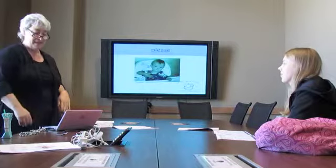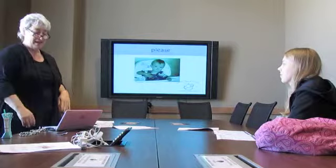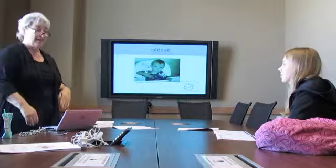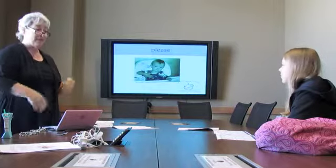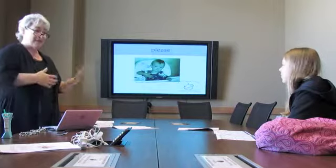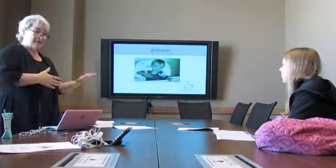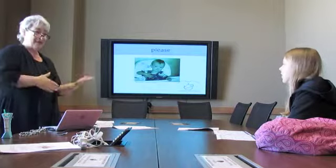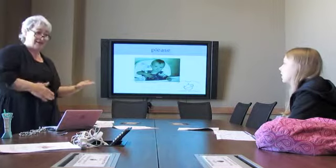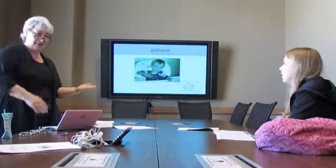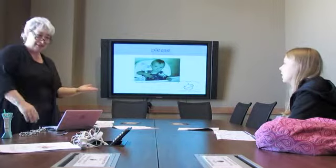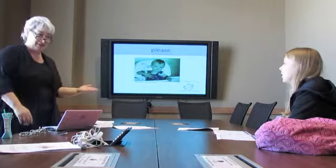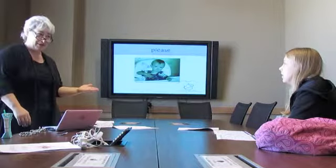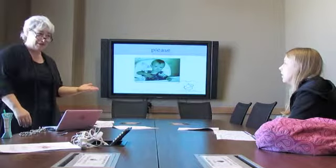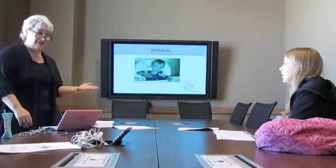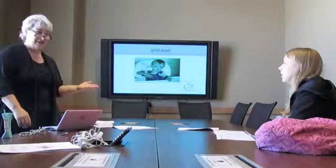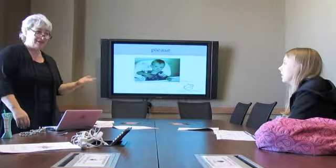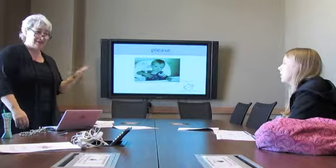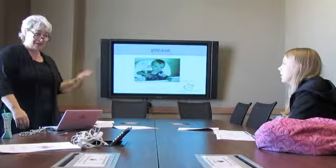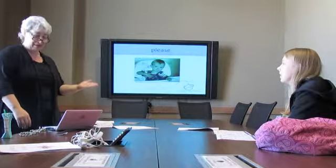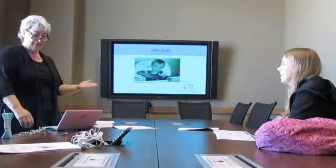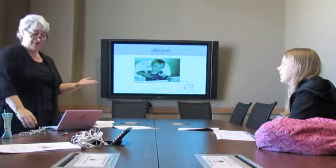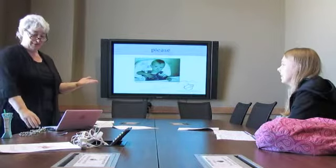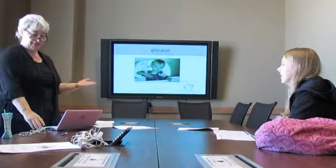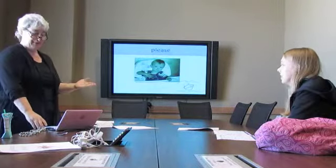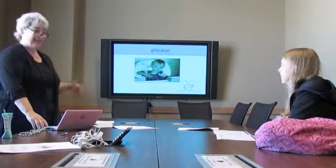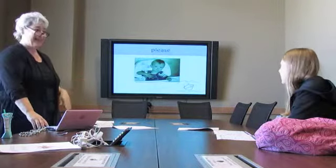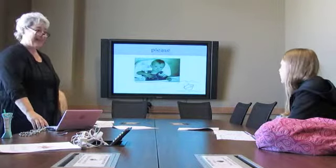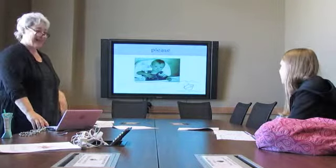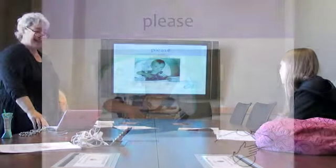Of course, that means you have to know it yourself first.